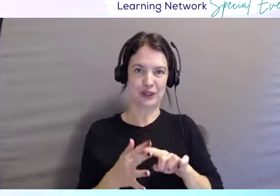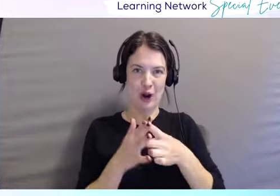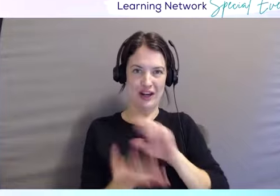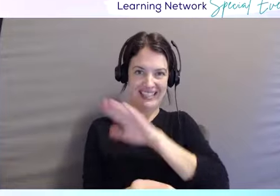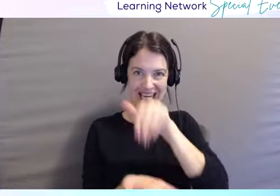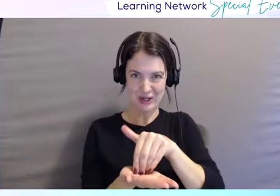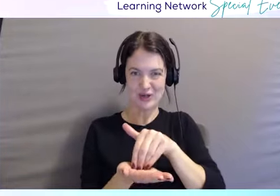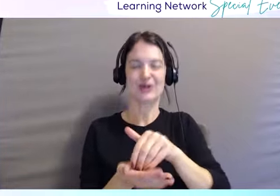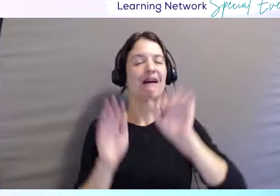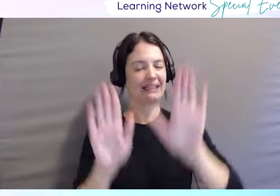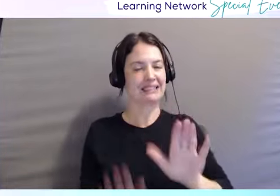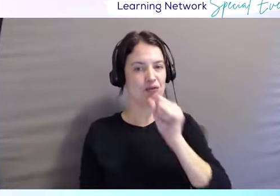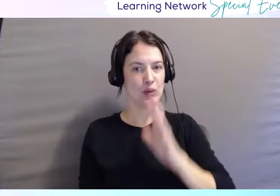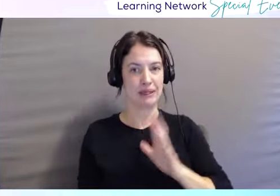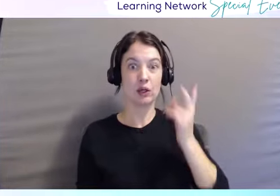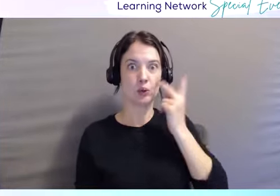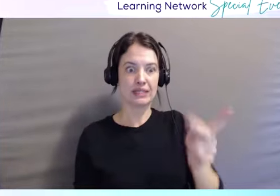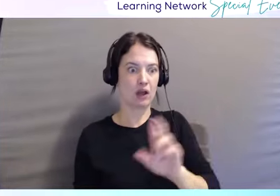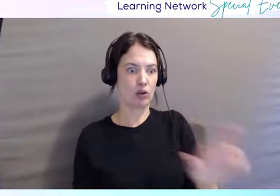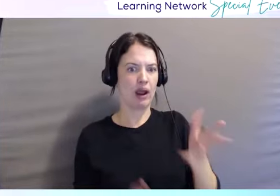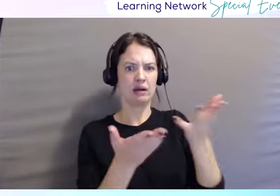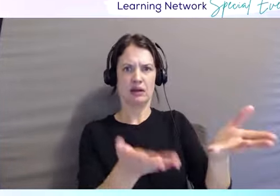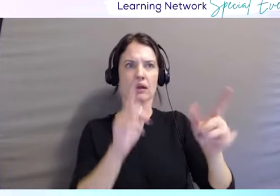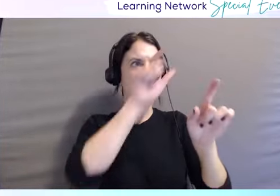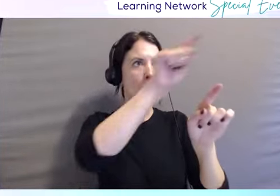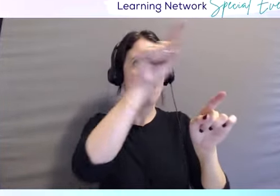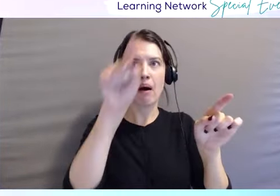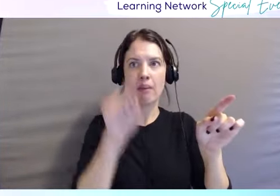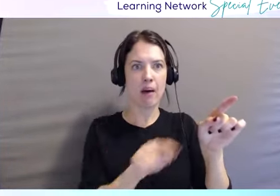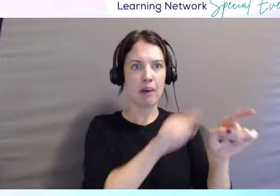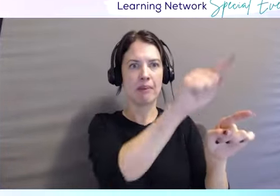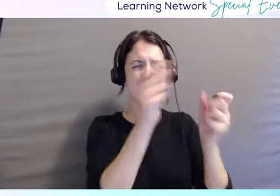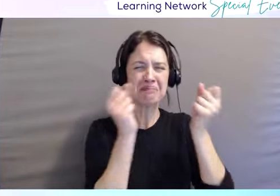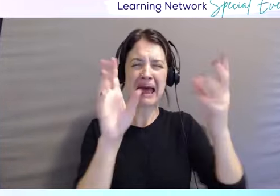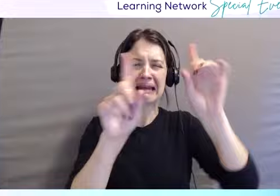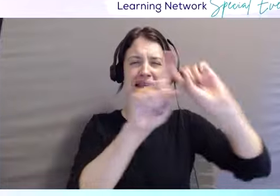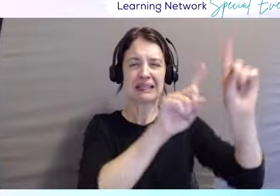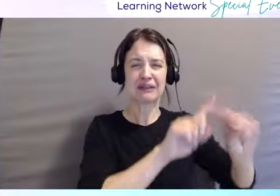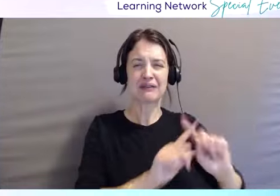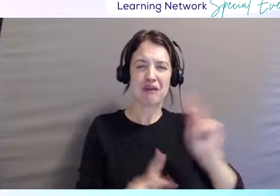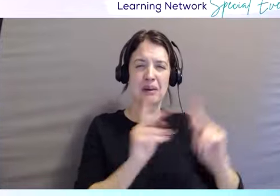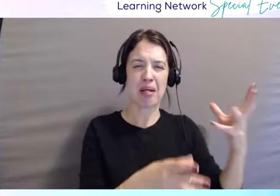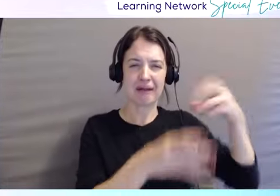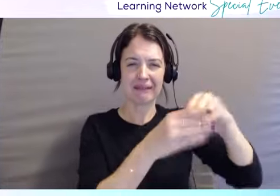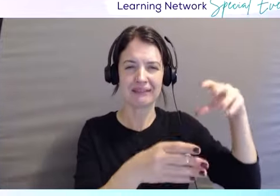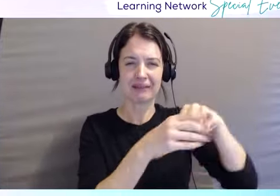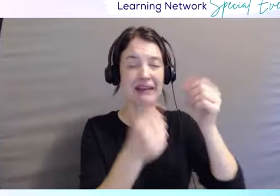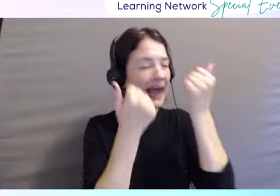tries very hard to integrate all kinds of populations and partners and stakeholders in pretty well every project. We